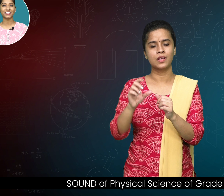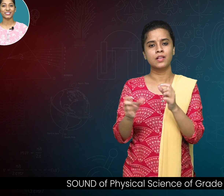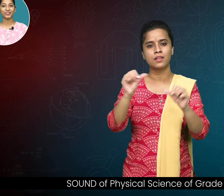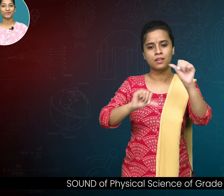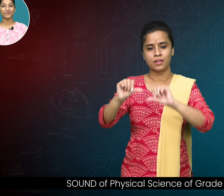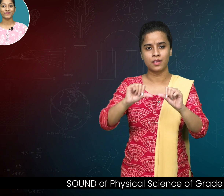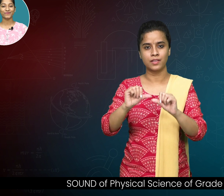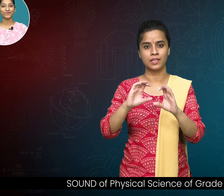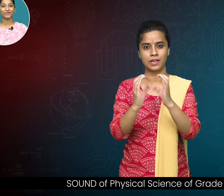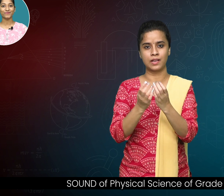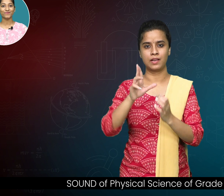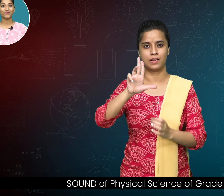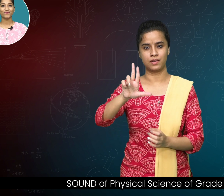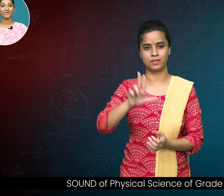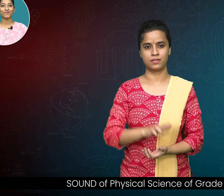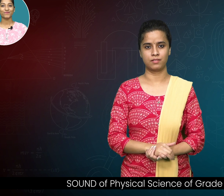8.